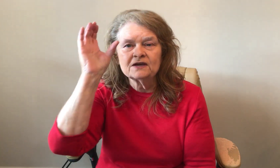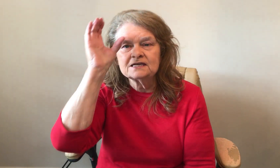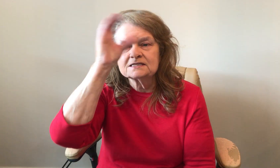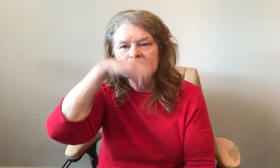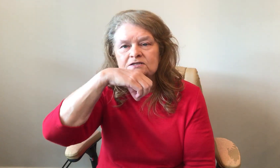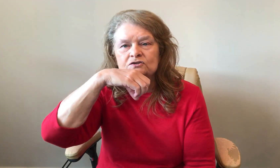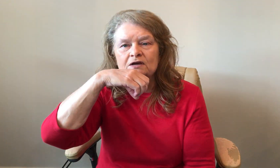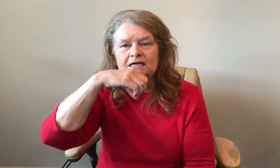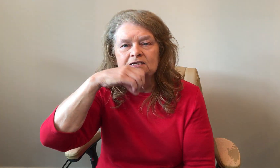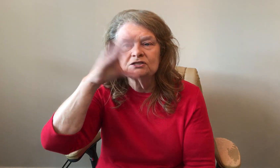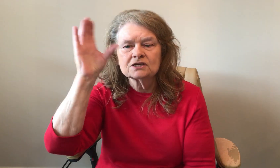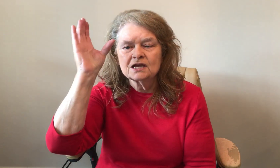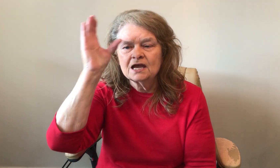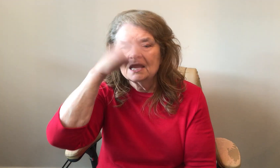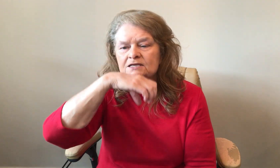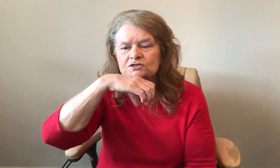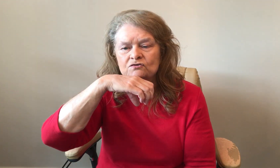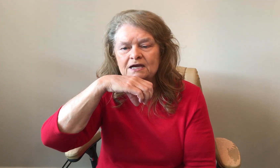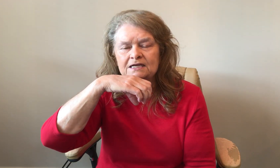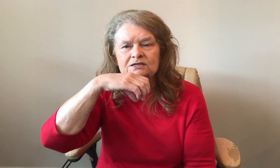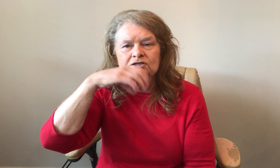face. Strange. Strange.